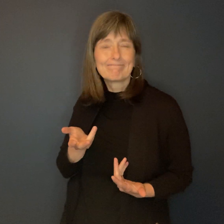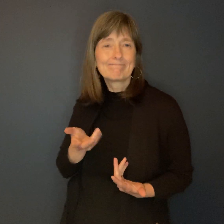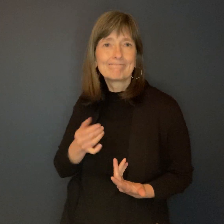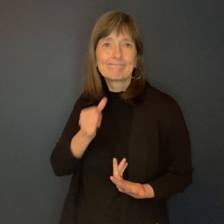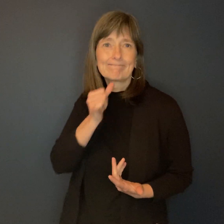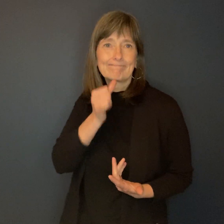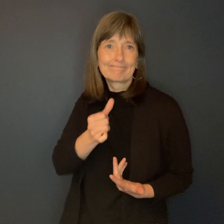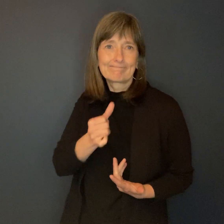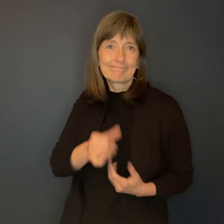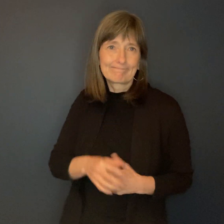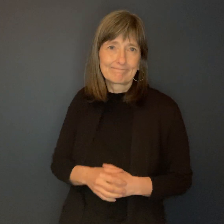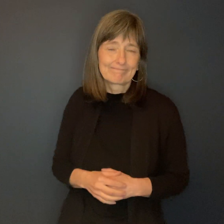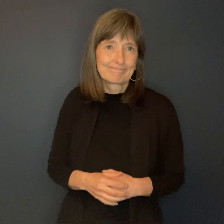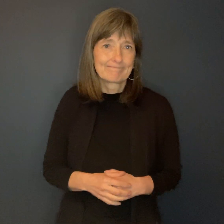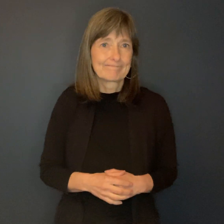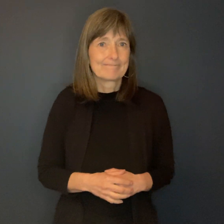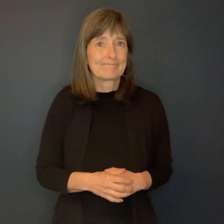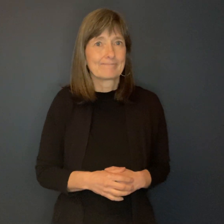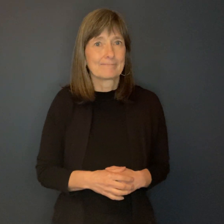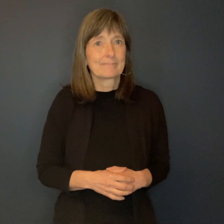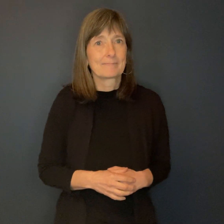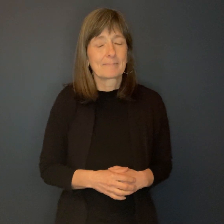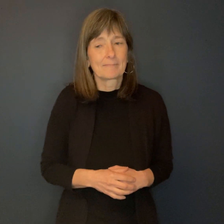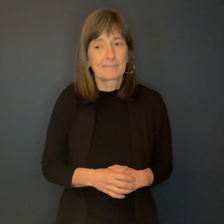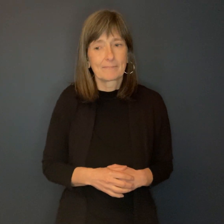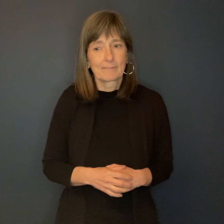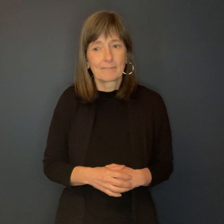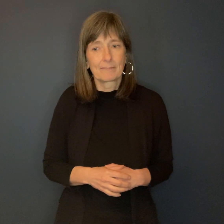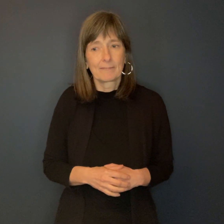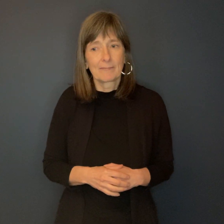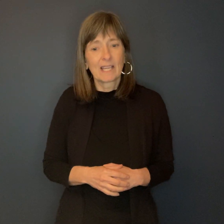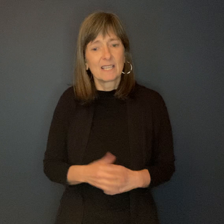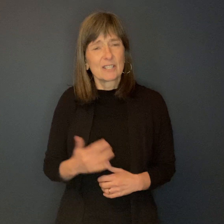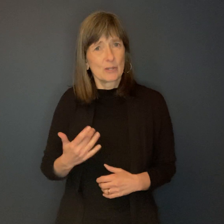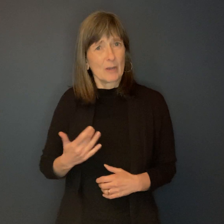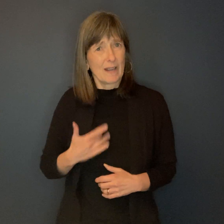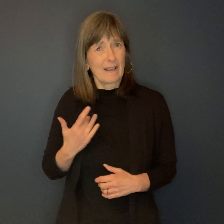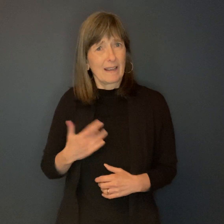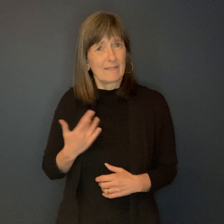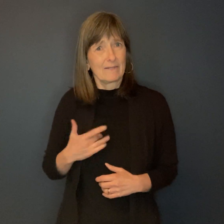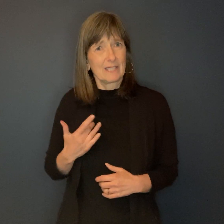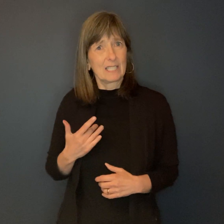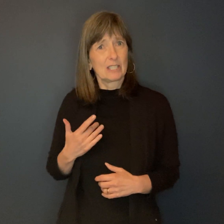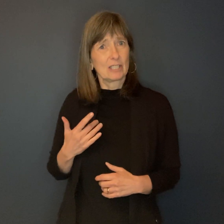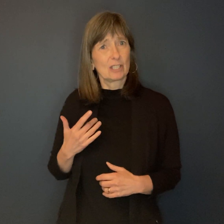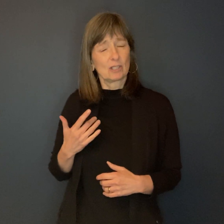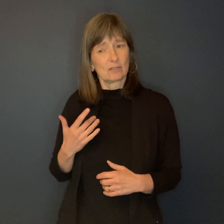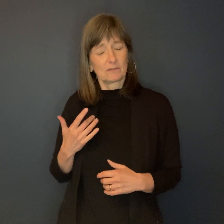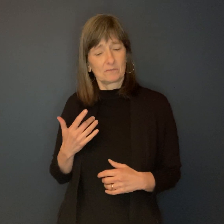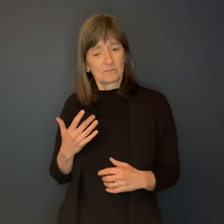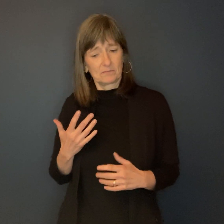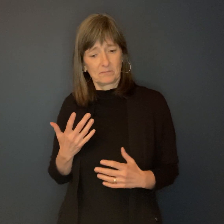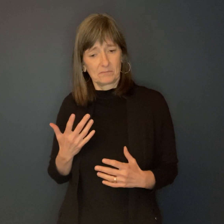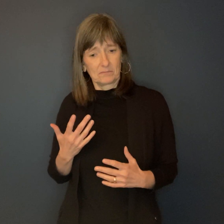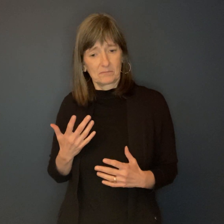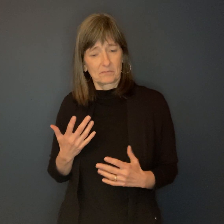questionable. So I do feel that this is an important step in making sure that